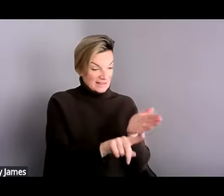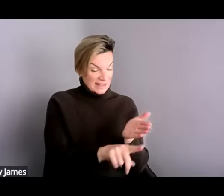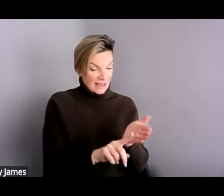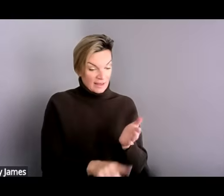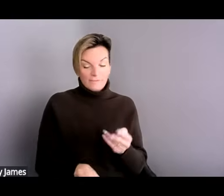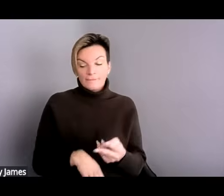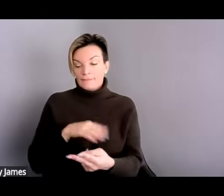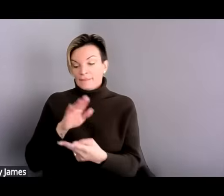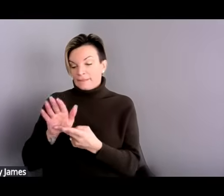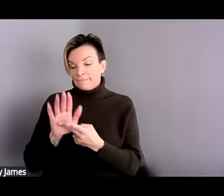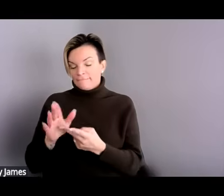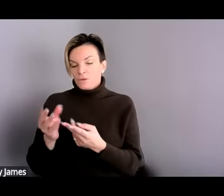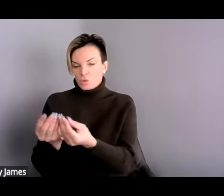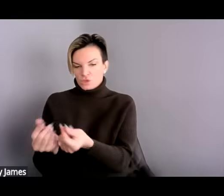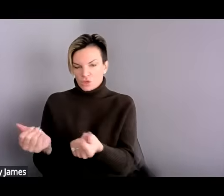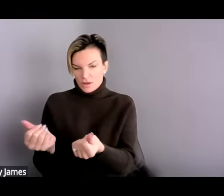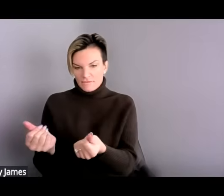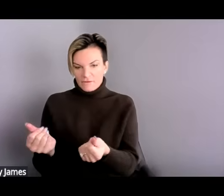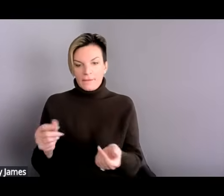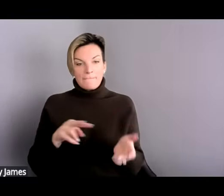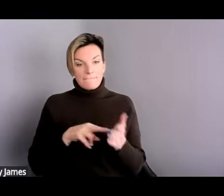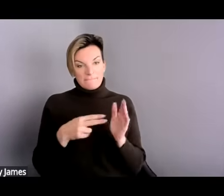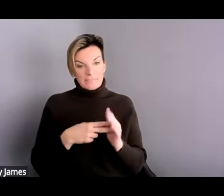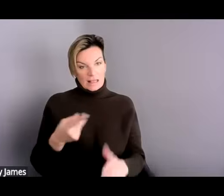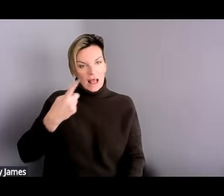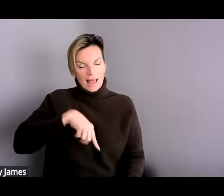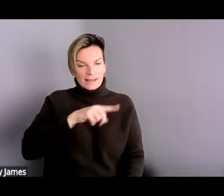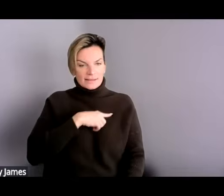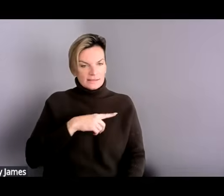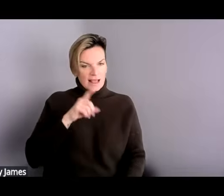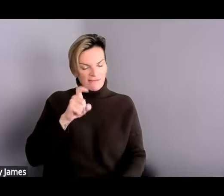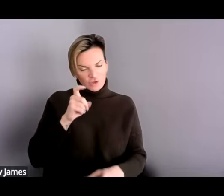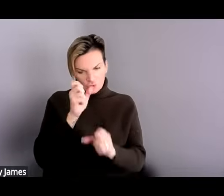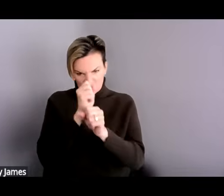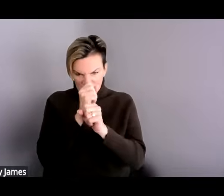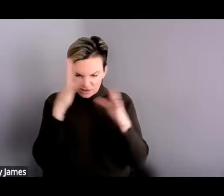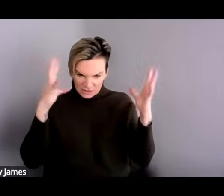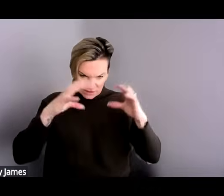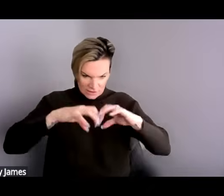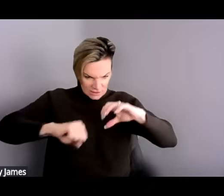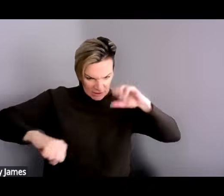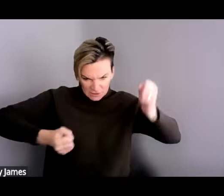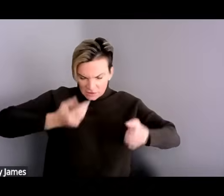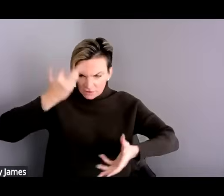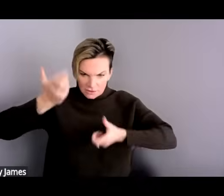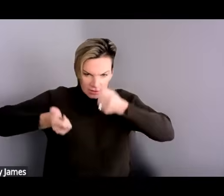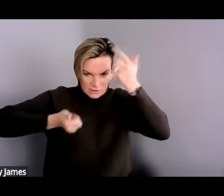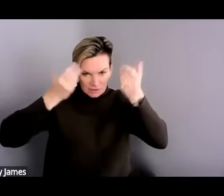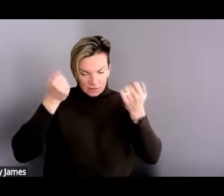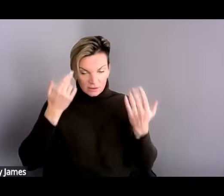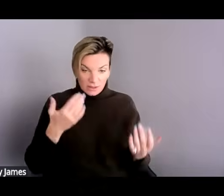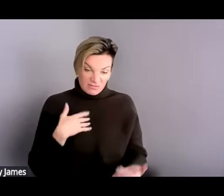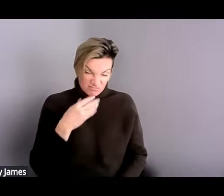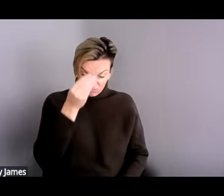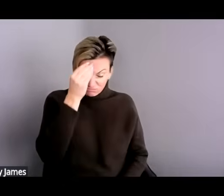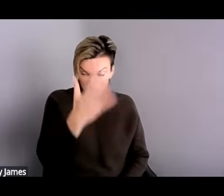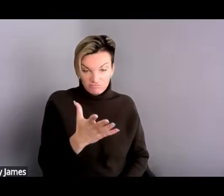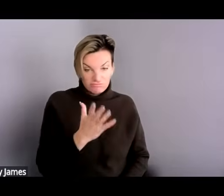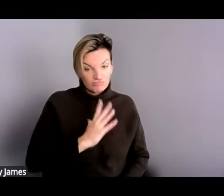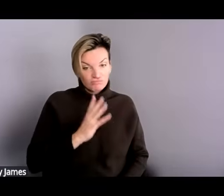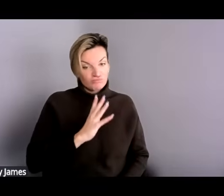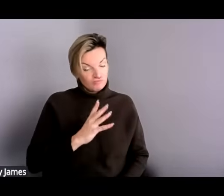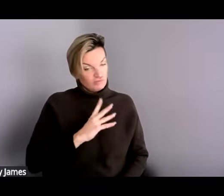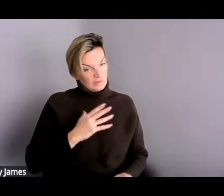that it's us with our magnifying glasses, which I have done in the past.